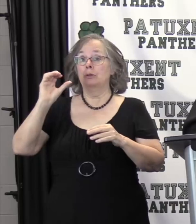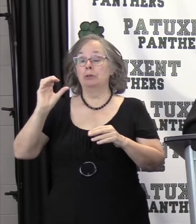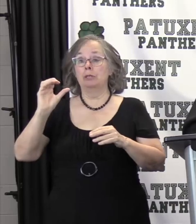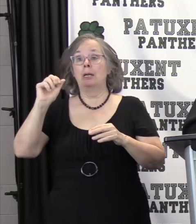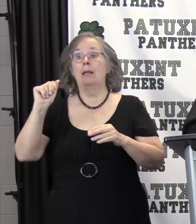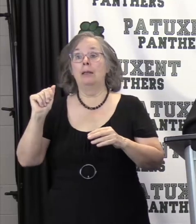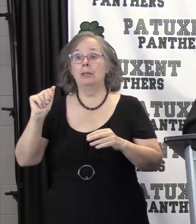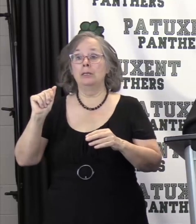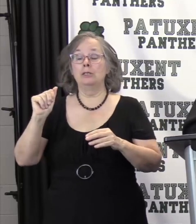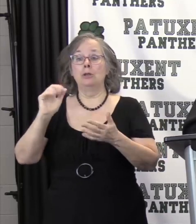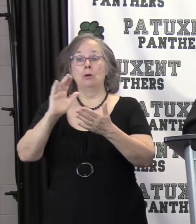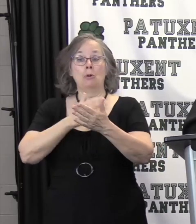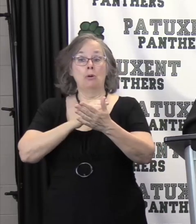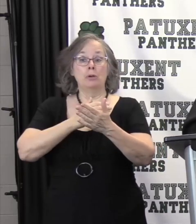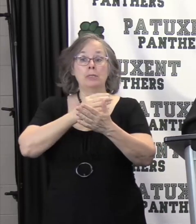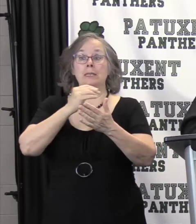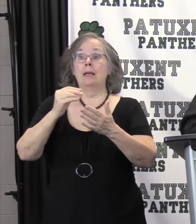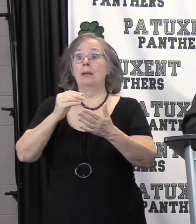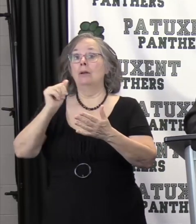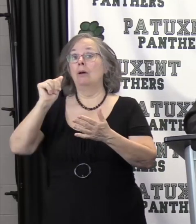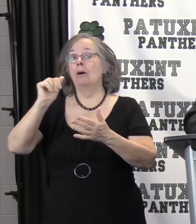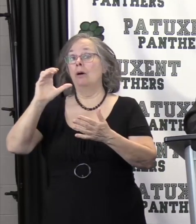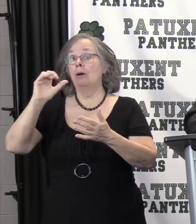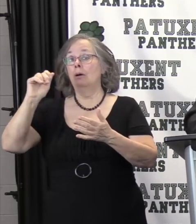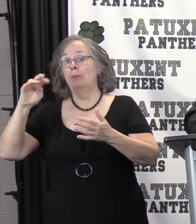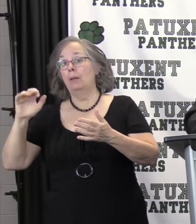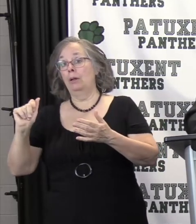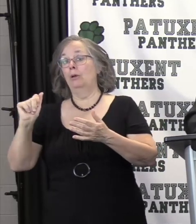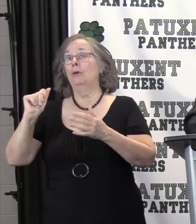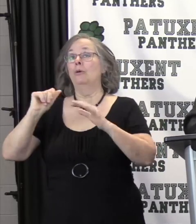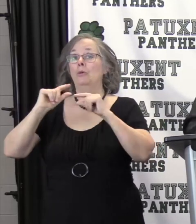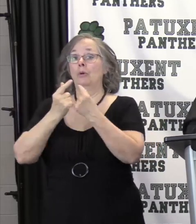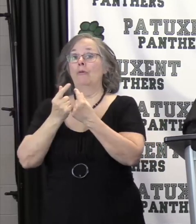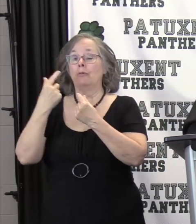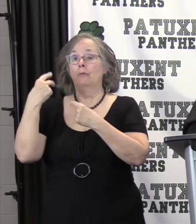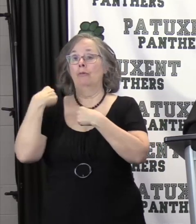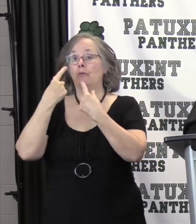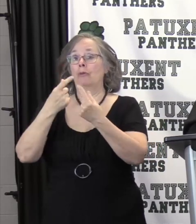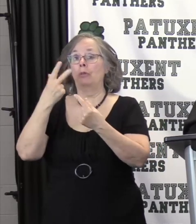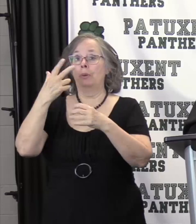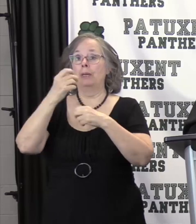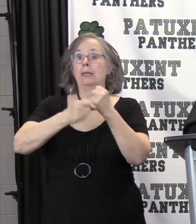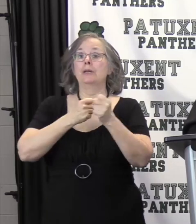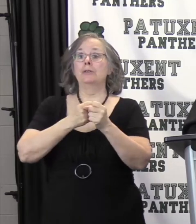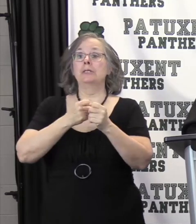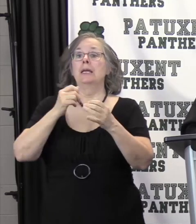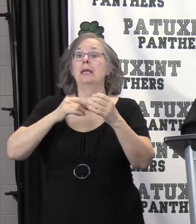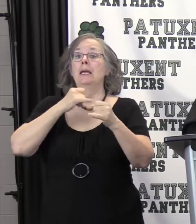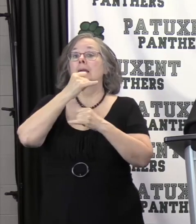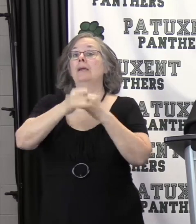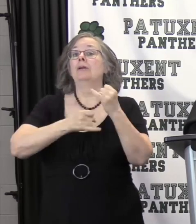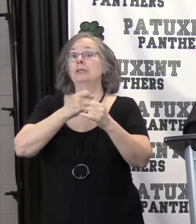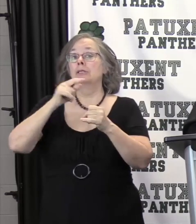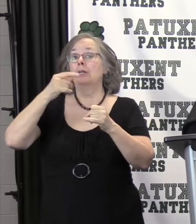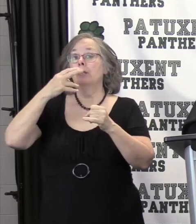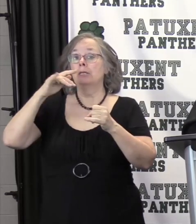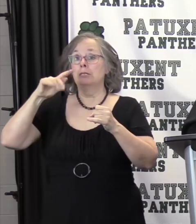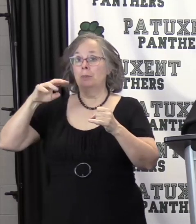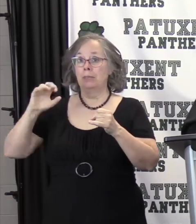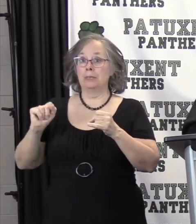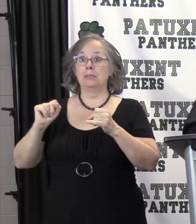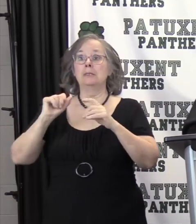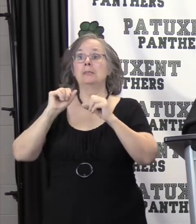Chorus, and the a cappella group for 3 years, the International Thespian Society for 4 years, and